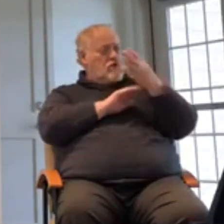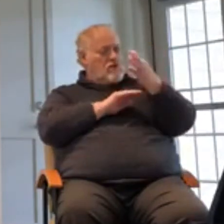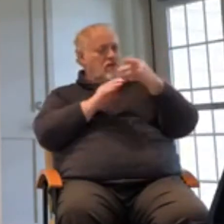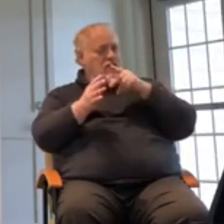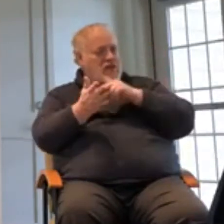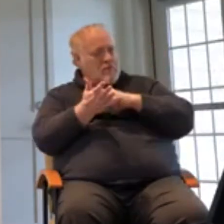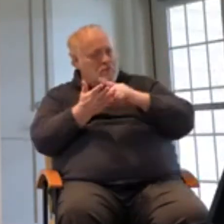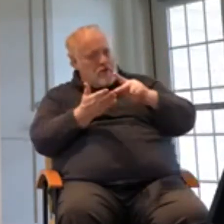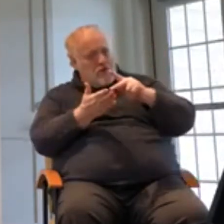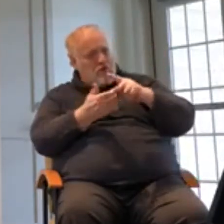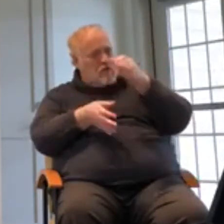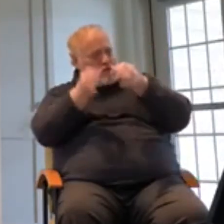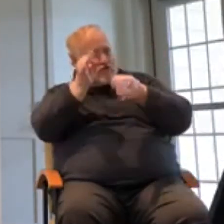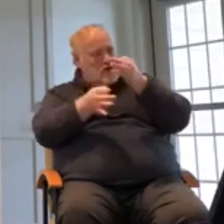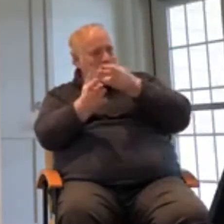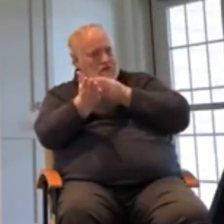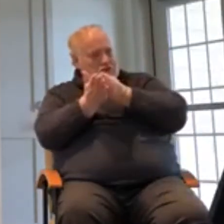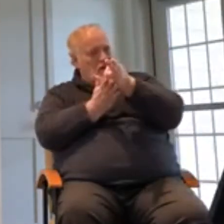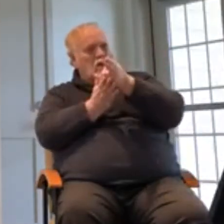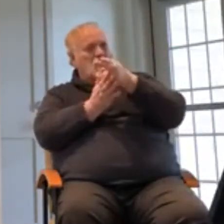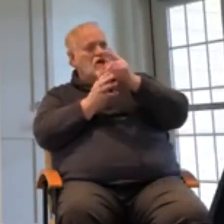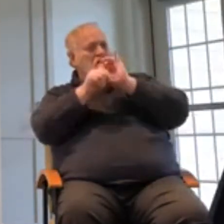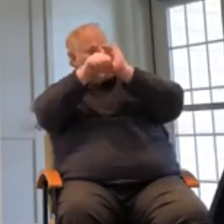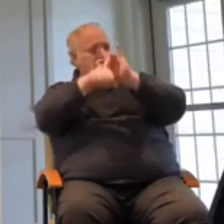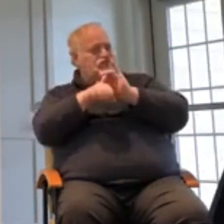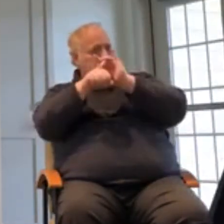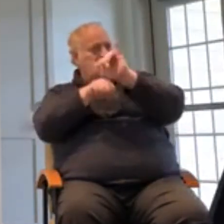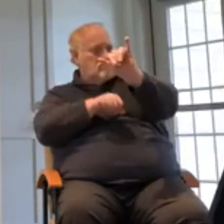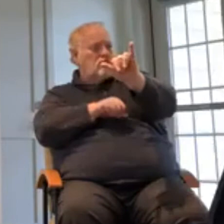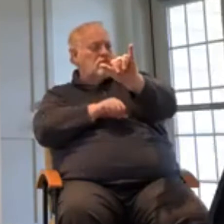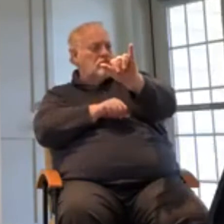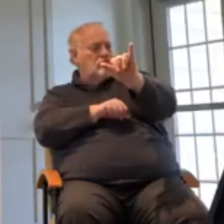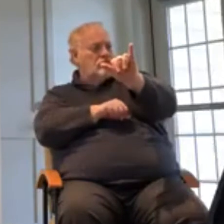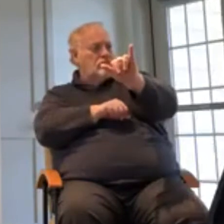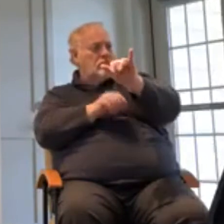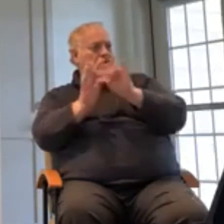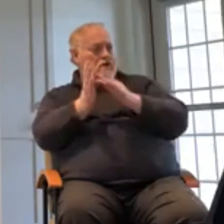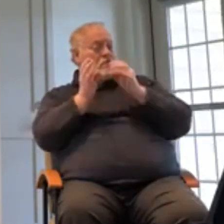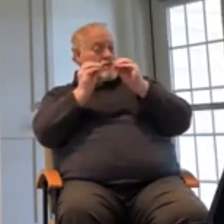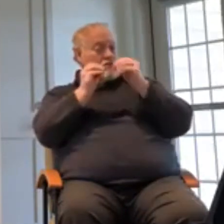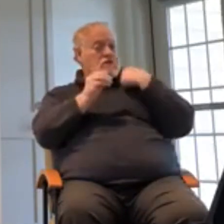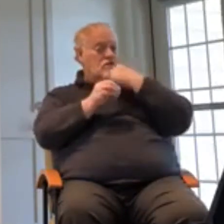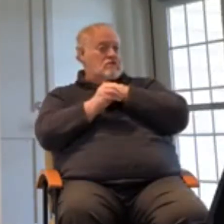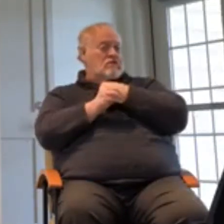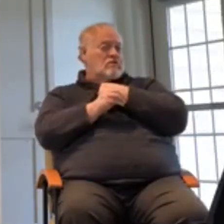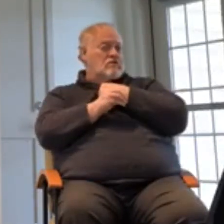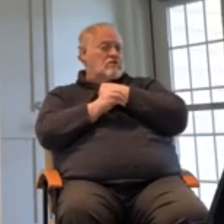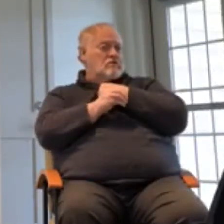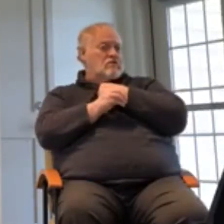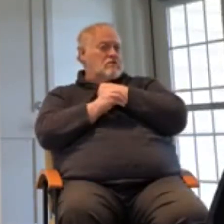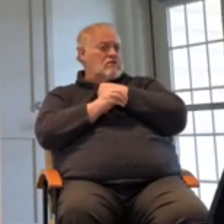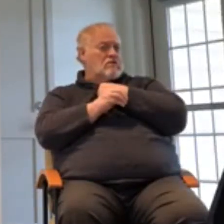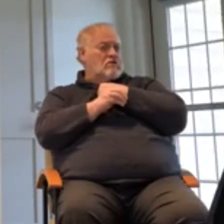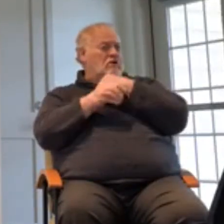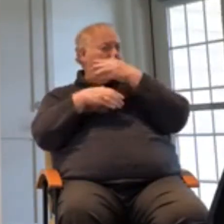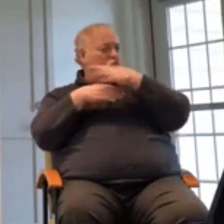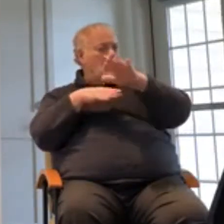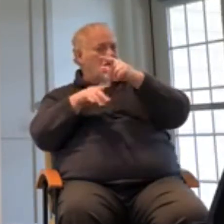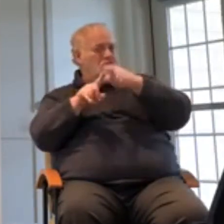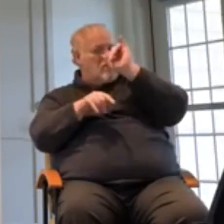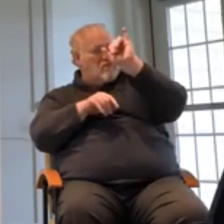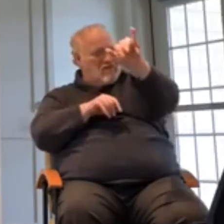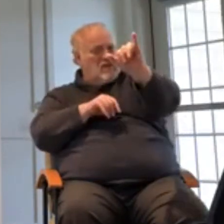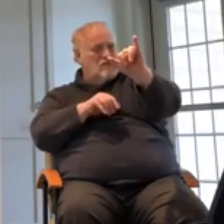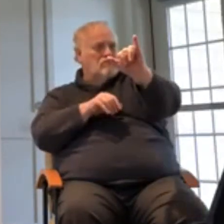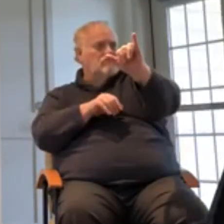that are just, things that are honest. Think on these things. The Bible is teaching us, listen, people, stay away from that stuff.